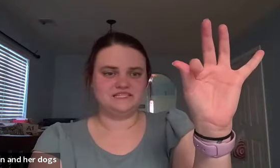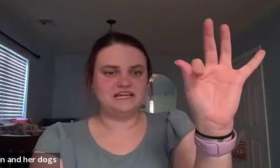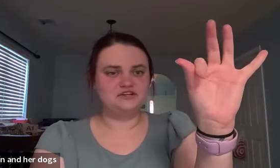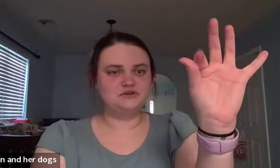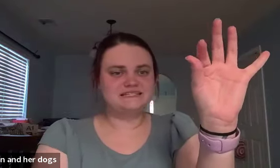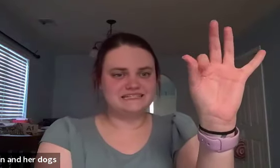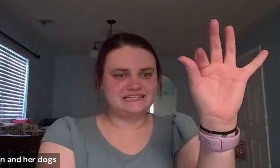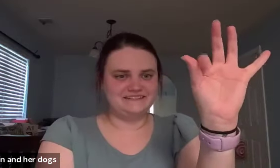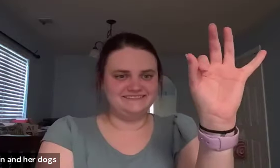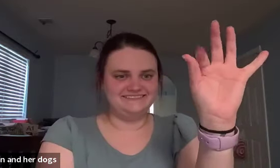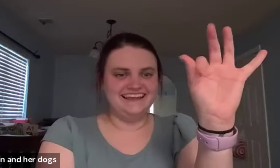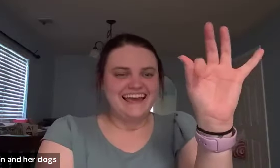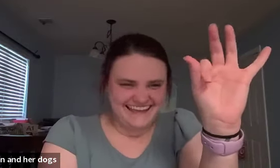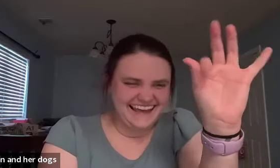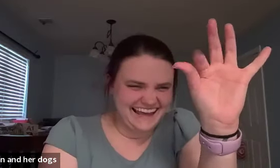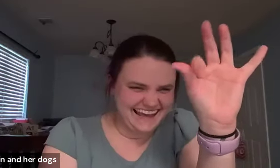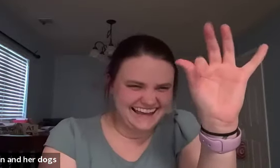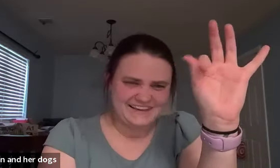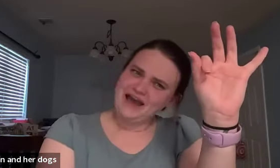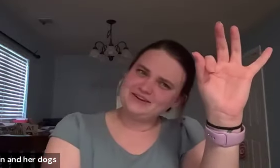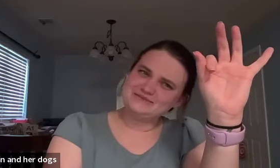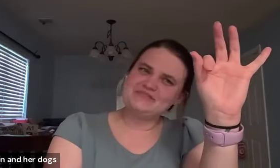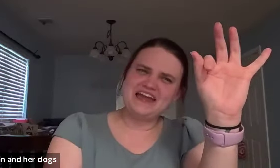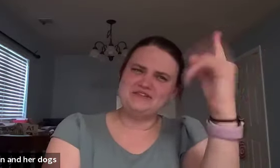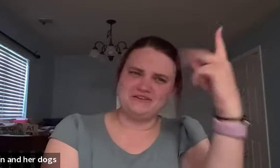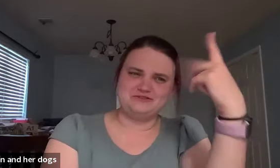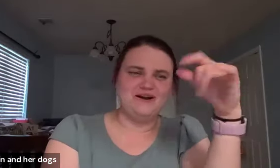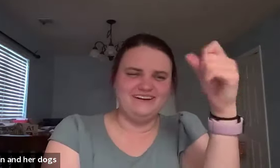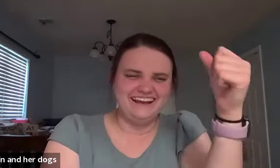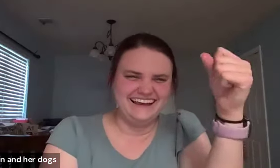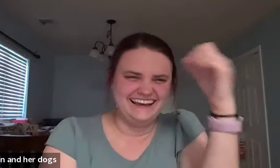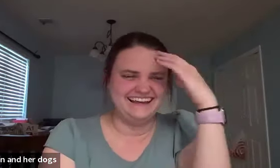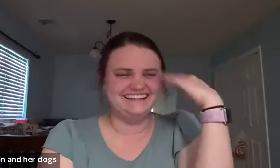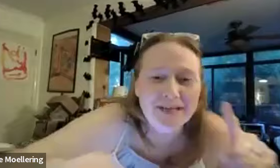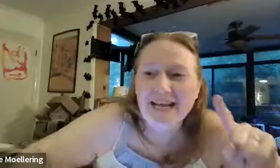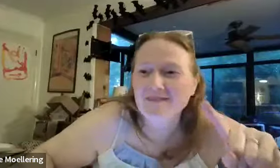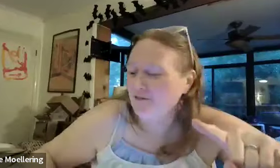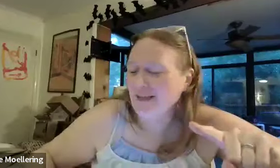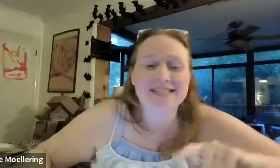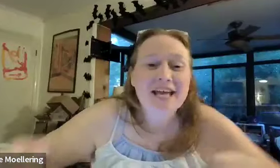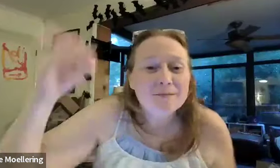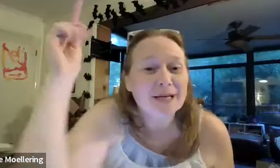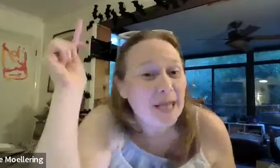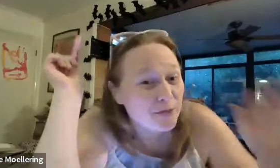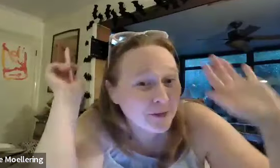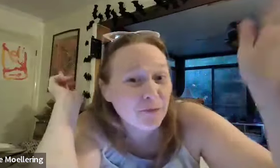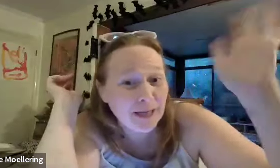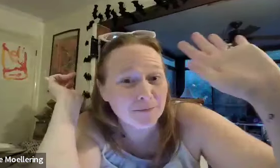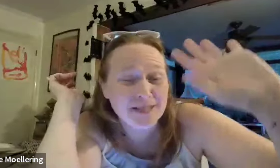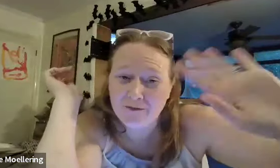Miss Katie, you're doing 16. I looked at when I knew that looked wrong. Wait a minute, I have a defense because I'm doing it. I'm signing